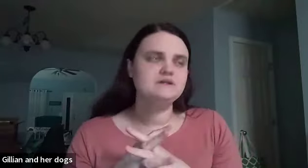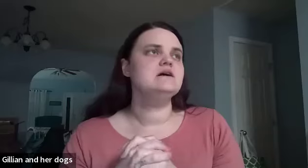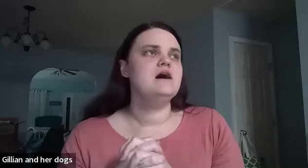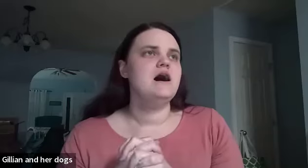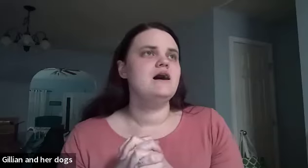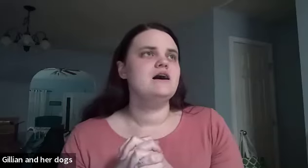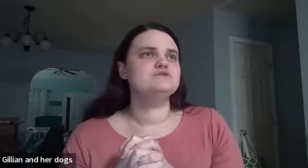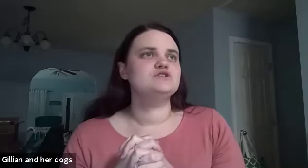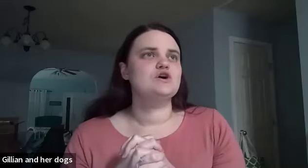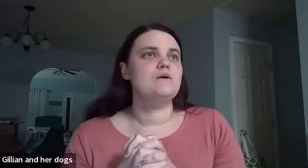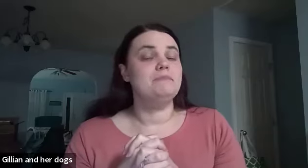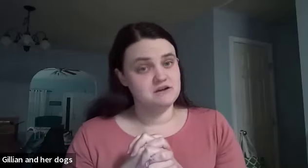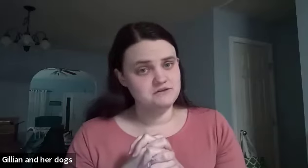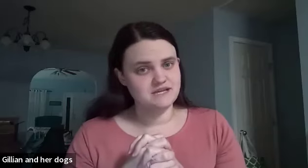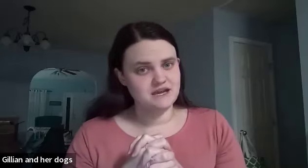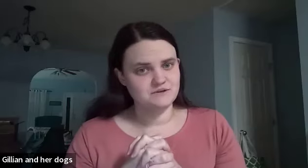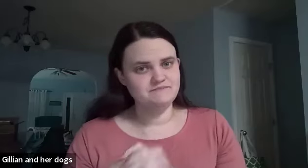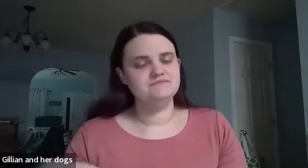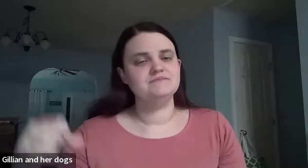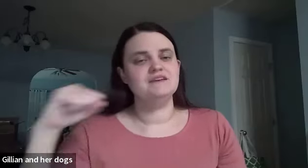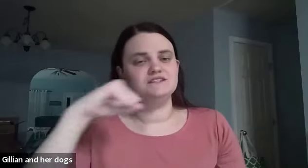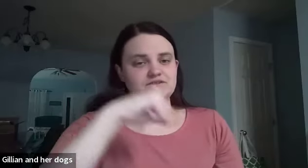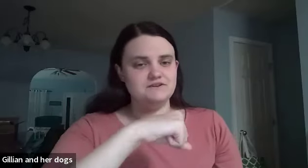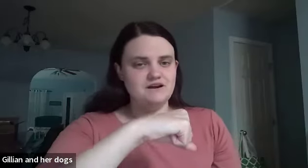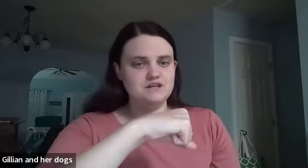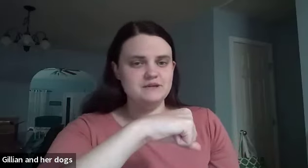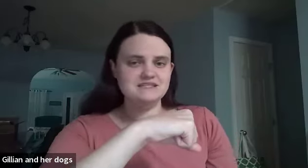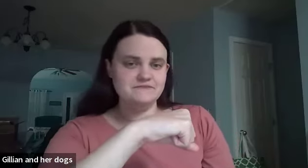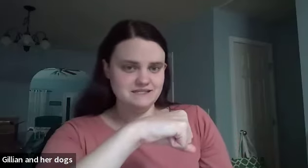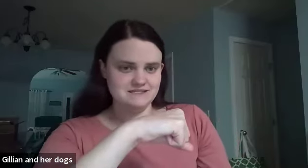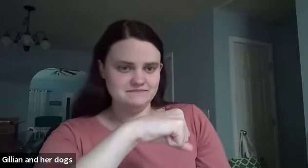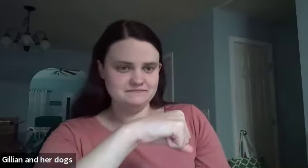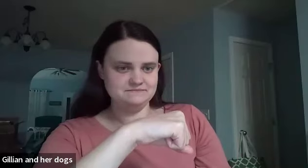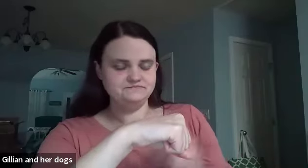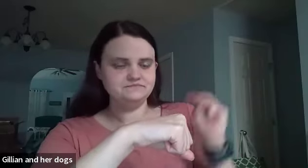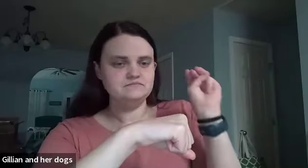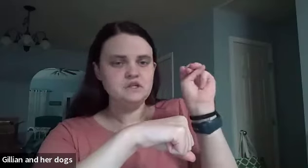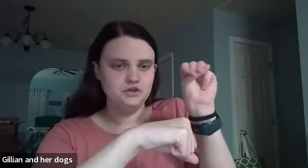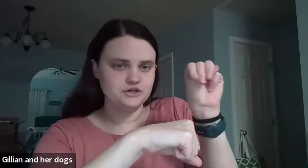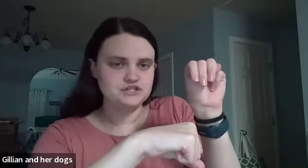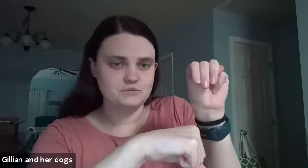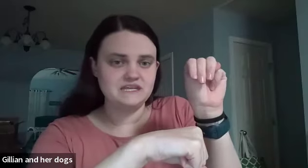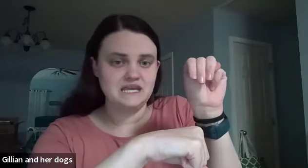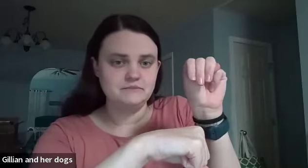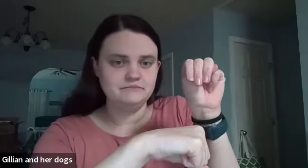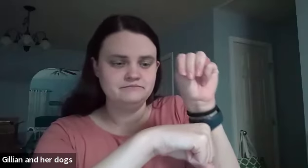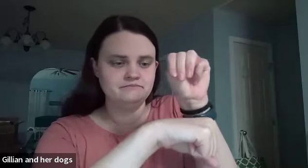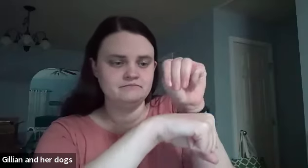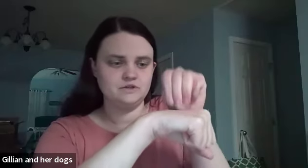ones. So McDonald's has one. So if your non-dominant is a fist, you're going to start with an M. You're